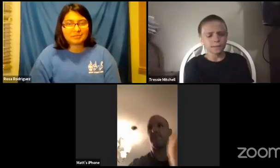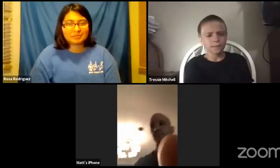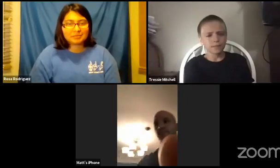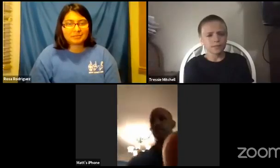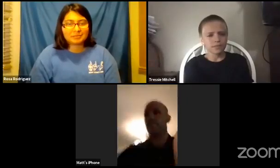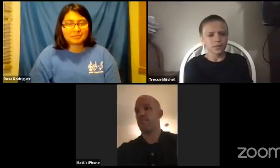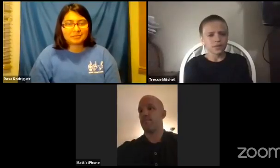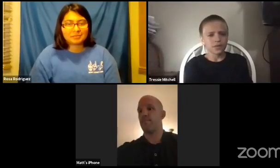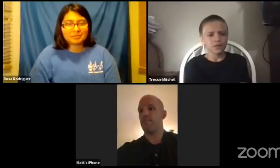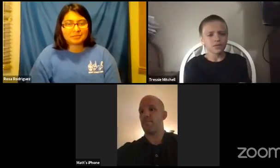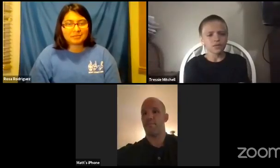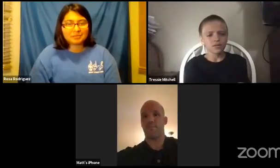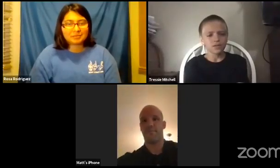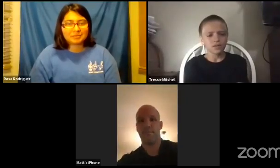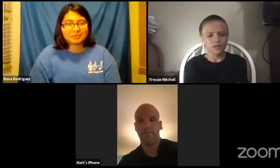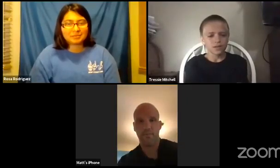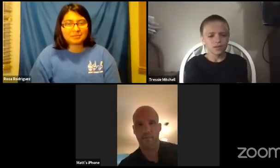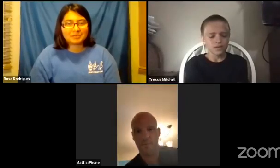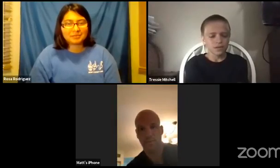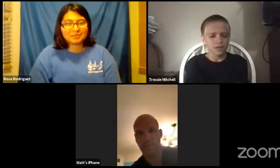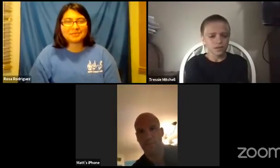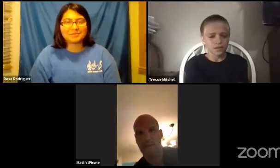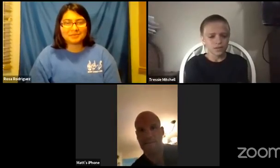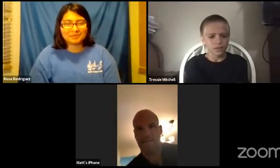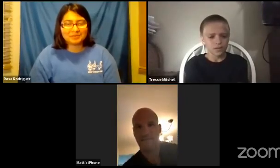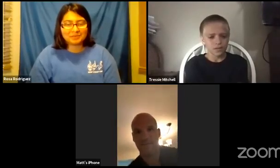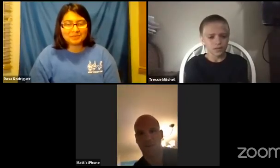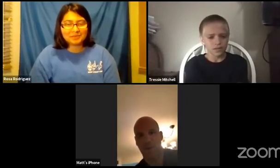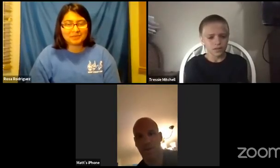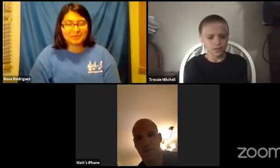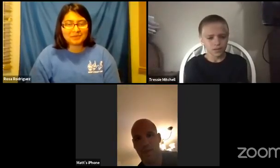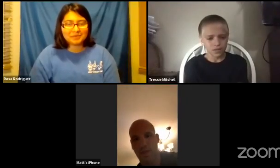What happened? There he is.